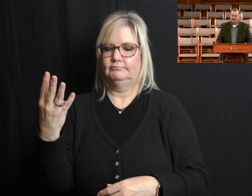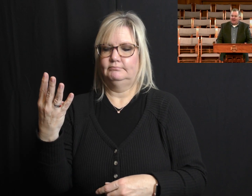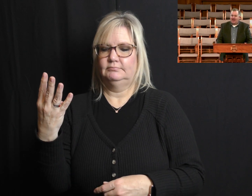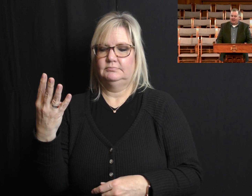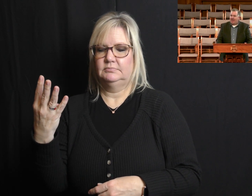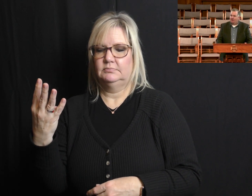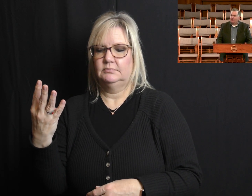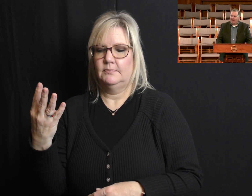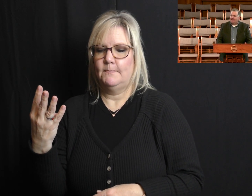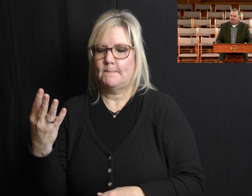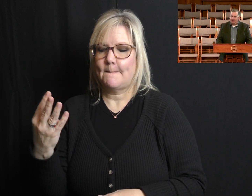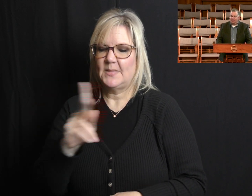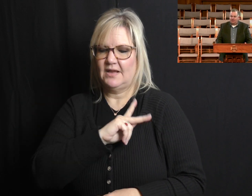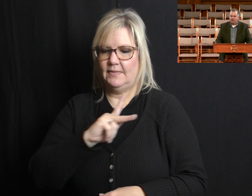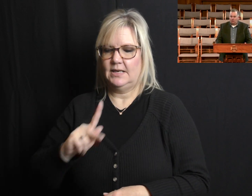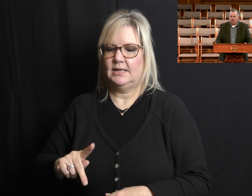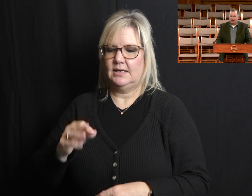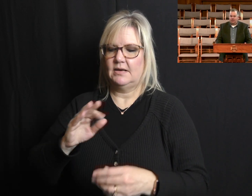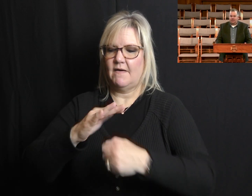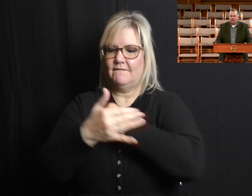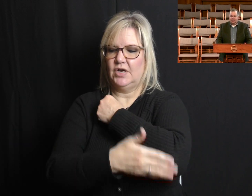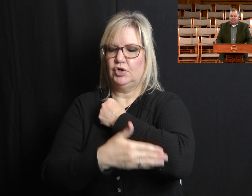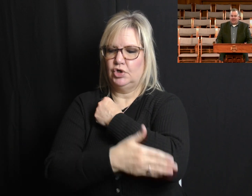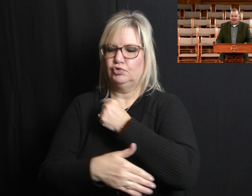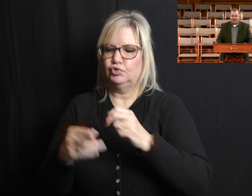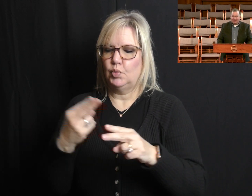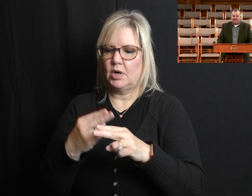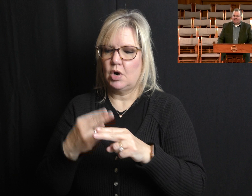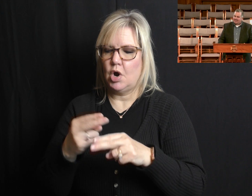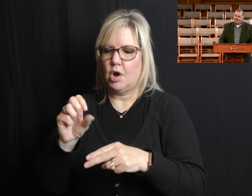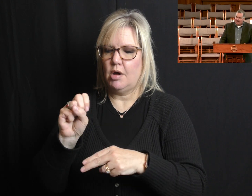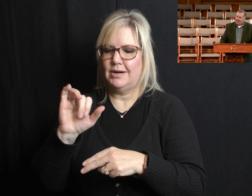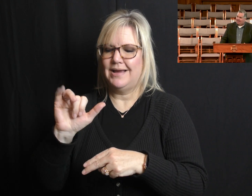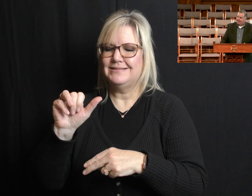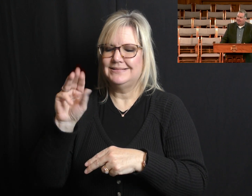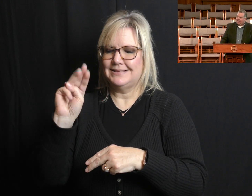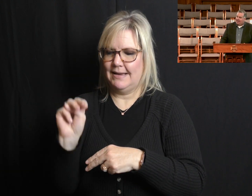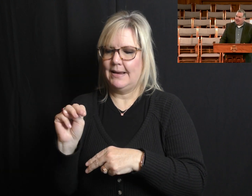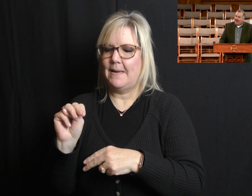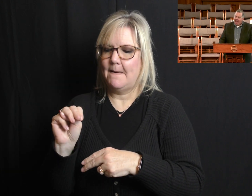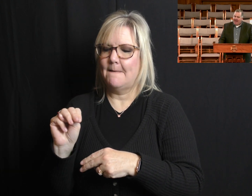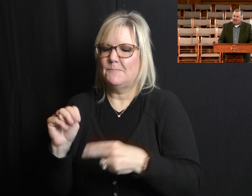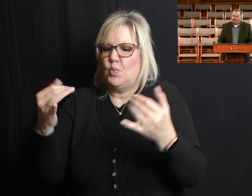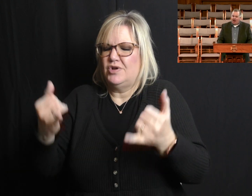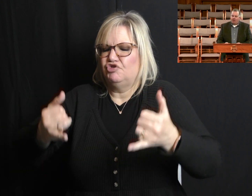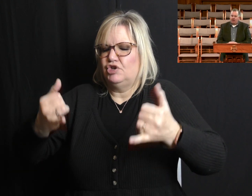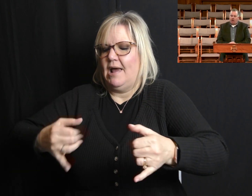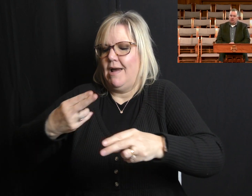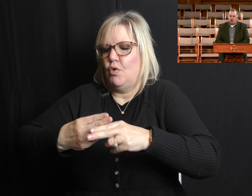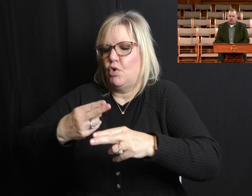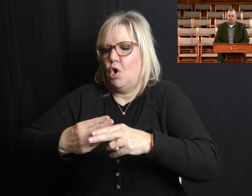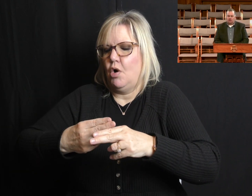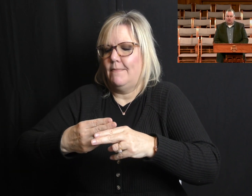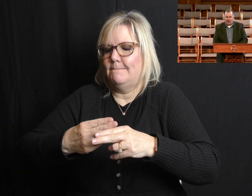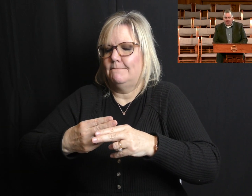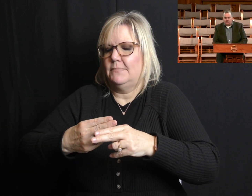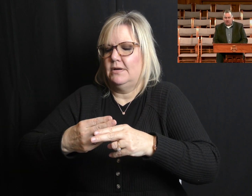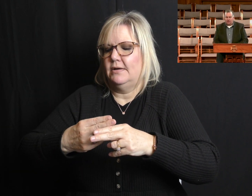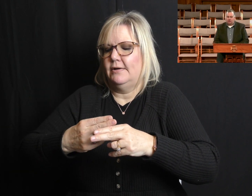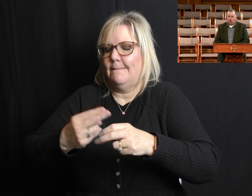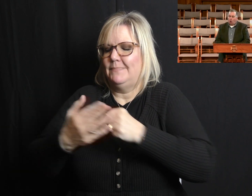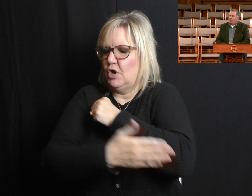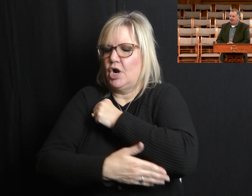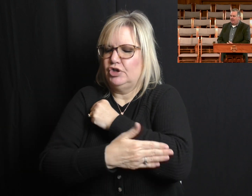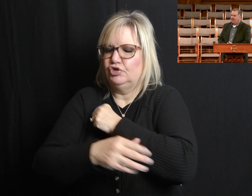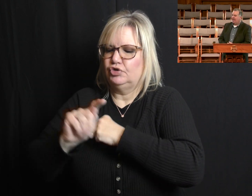modern-day Thailand from 1851 to 1868, had a very unusual strategy